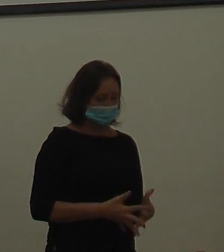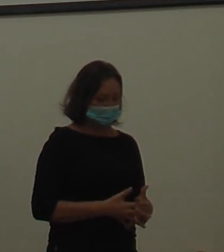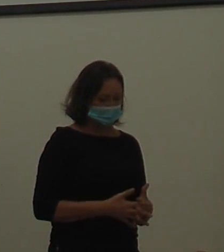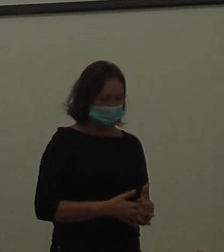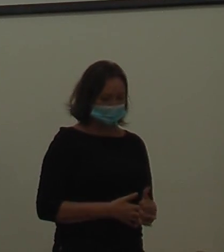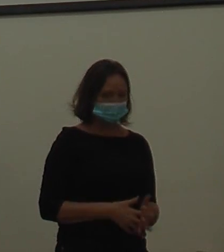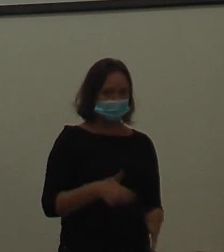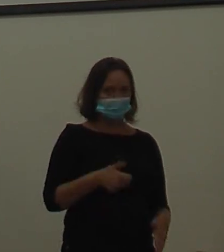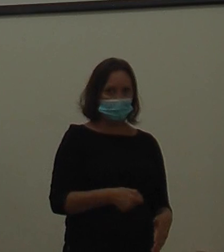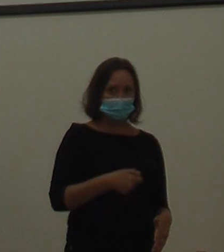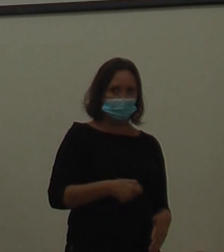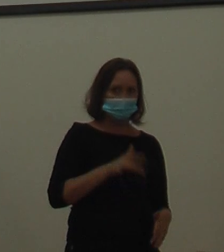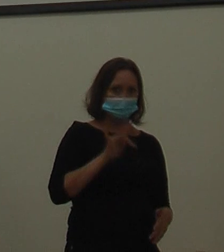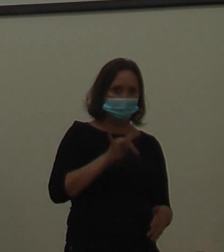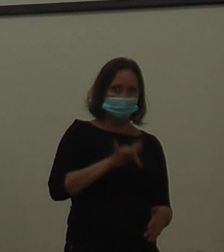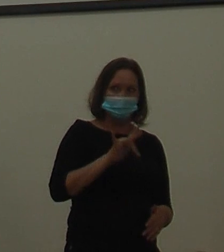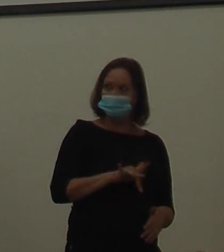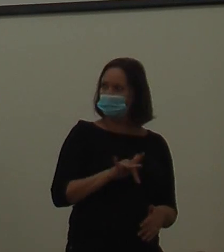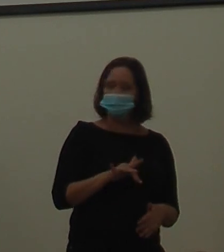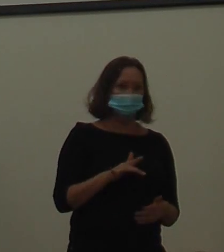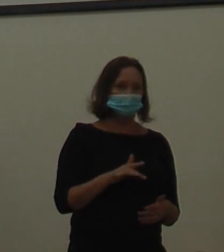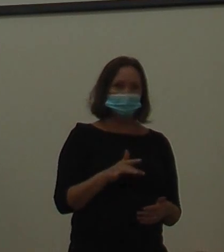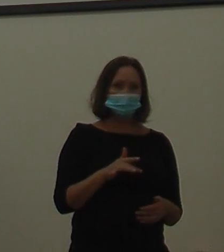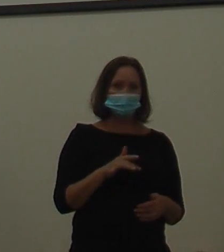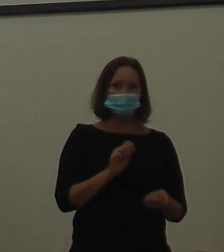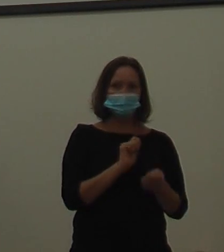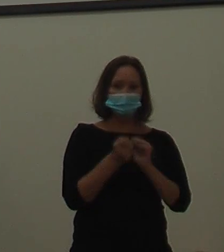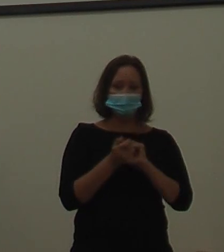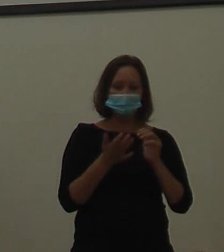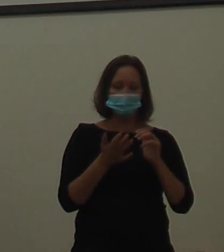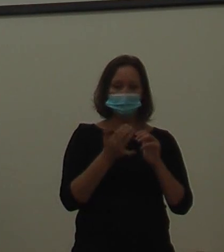My clicker's not working. There it is. Whoop.